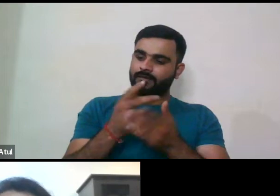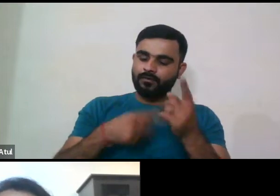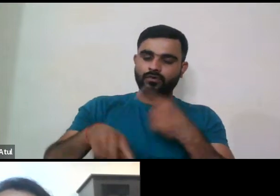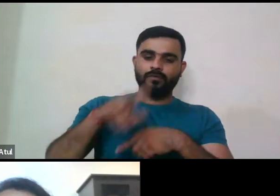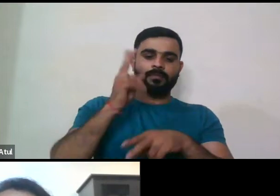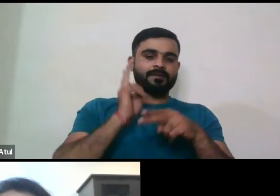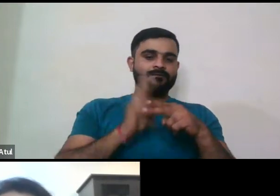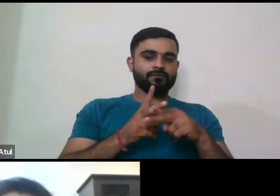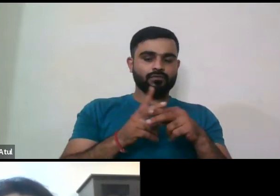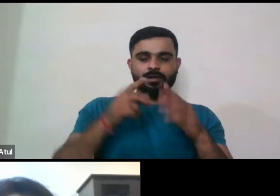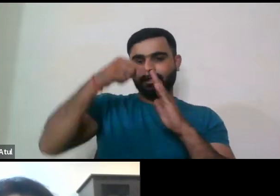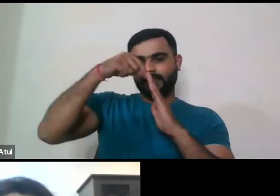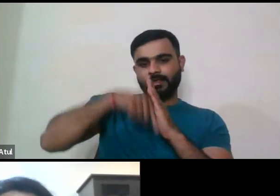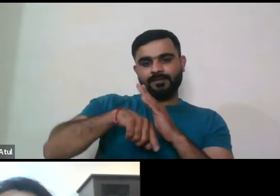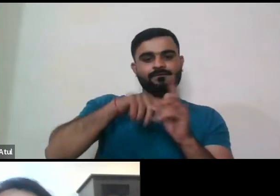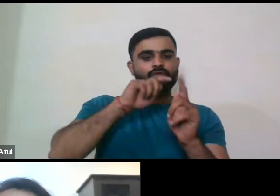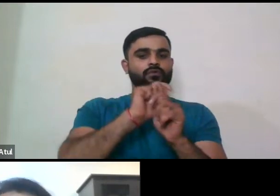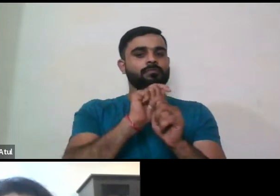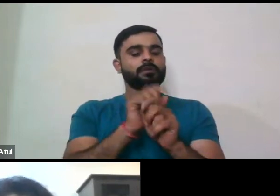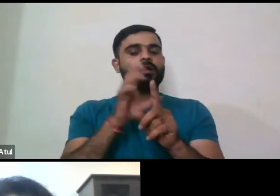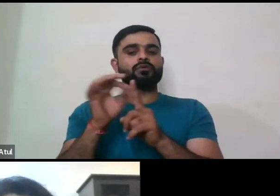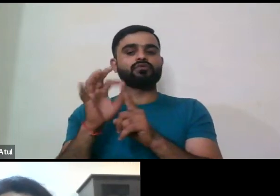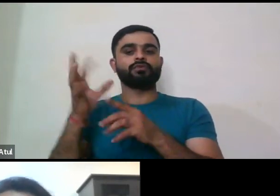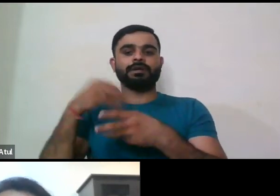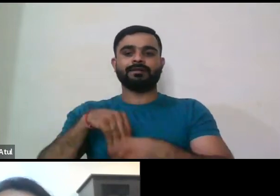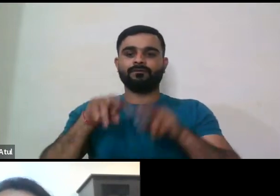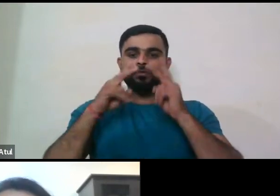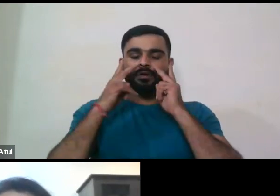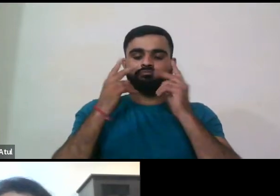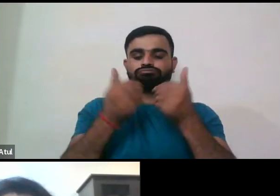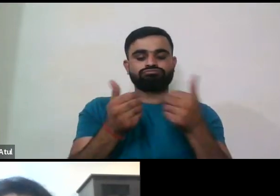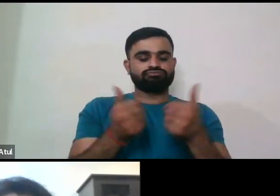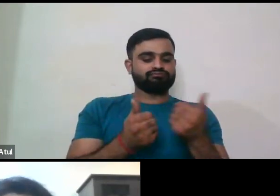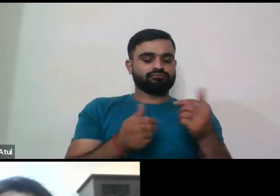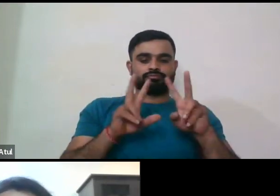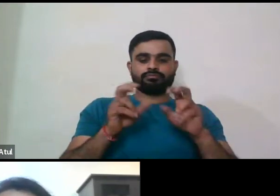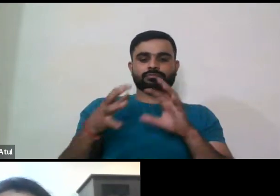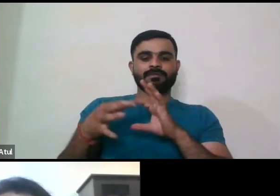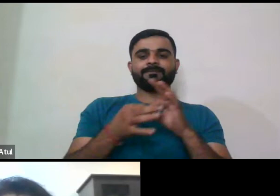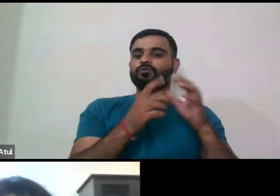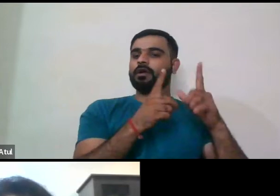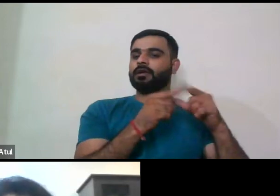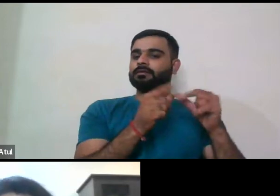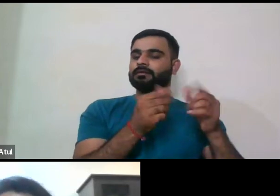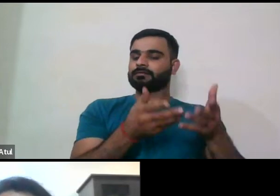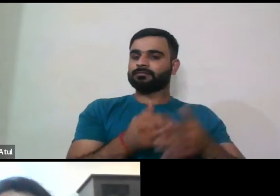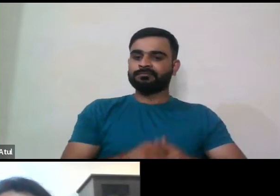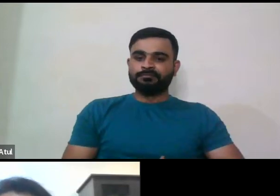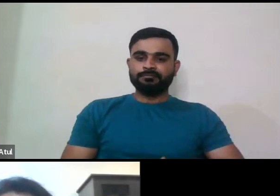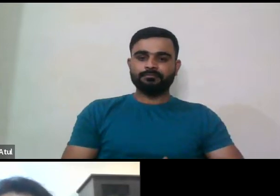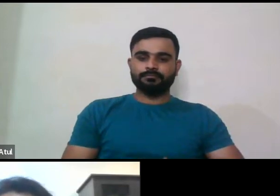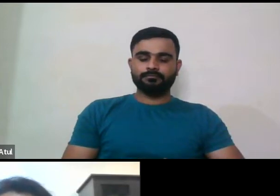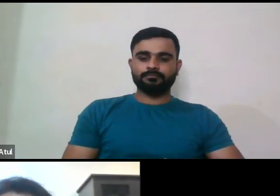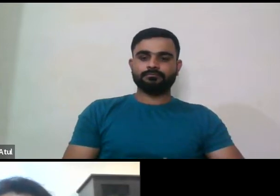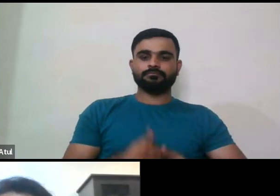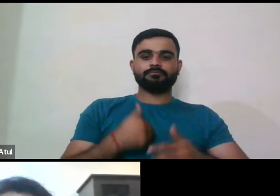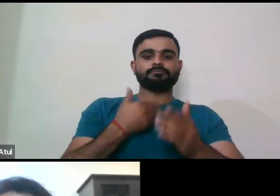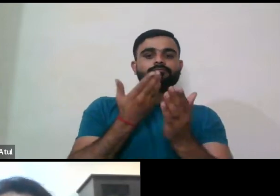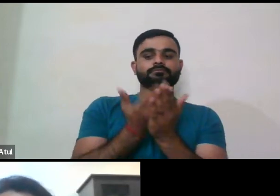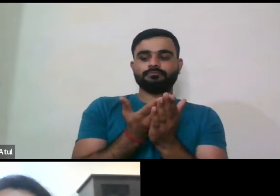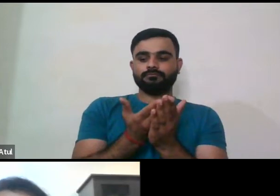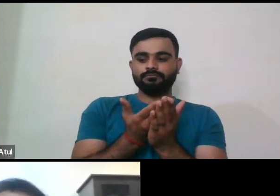sort of detailed work that we were doing, which required disaggregated case level data. So I'm just waiting to see,